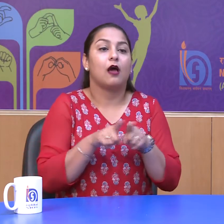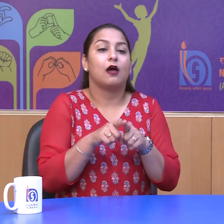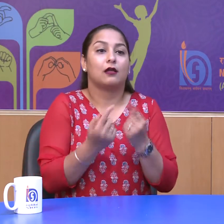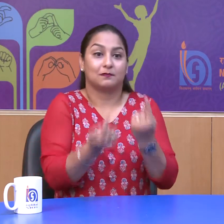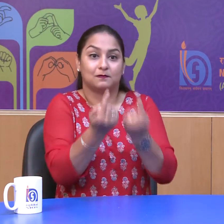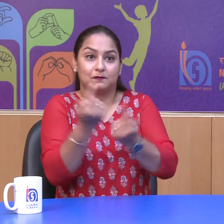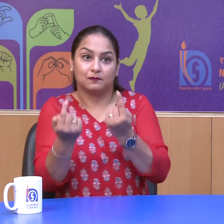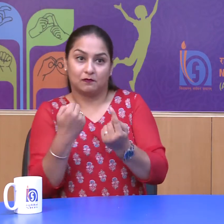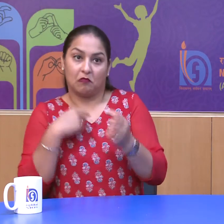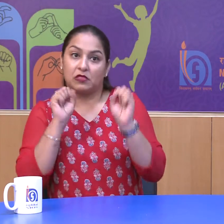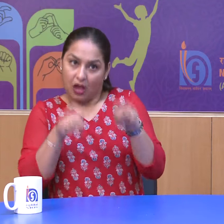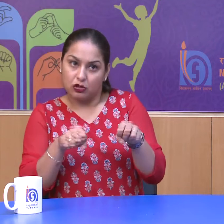opinion.